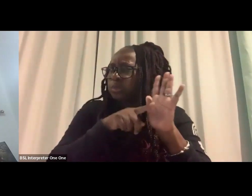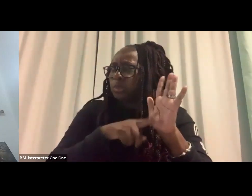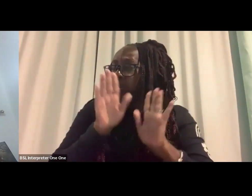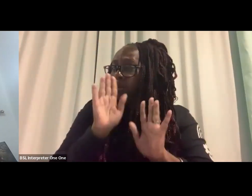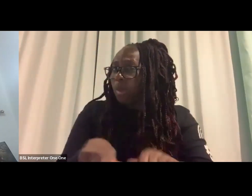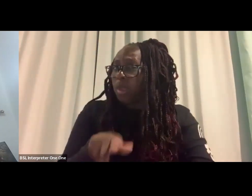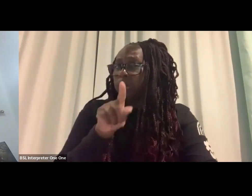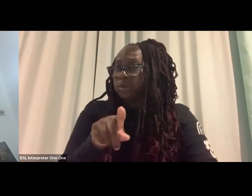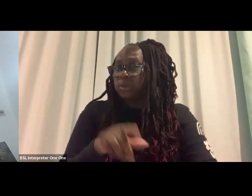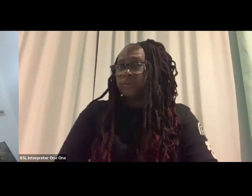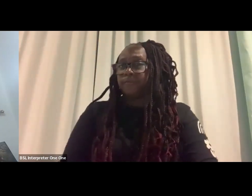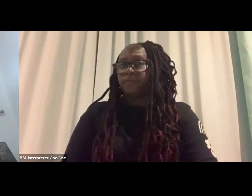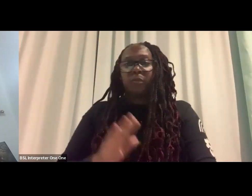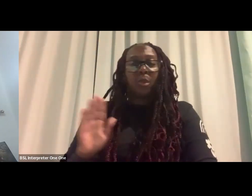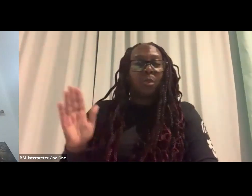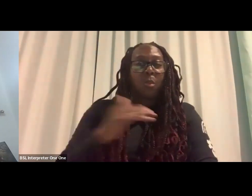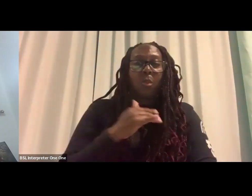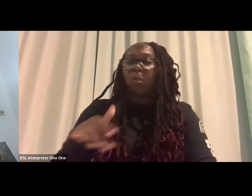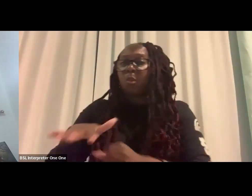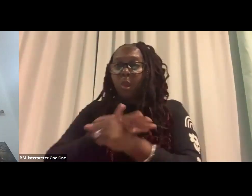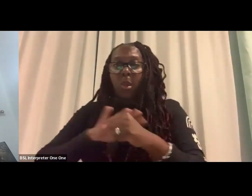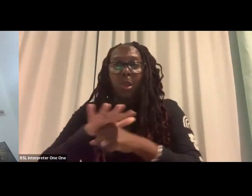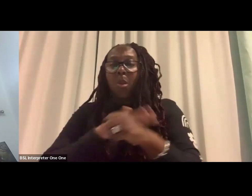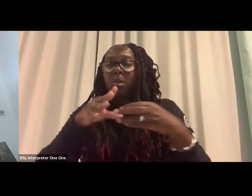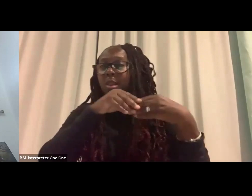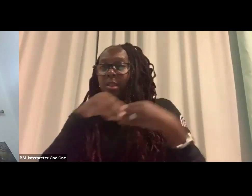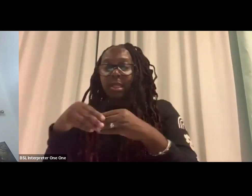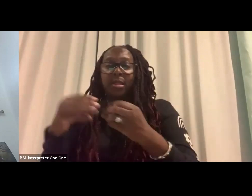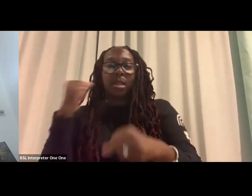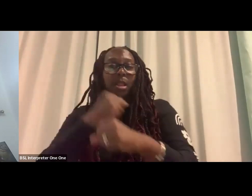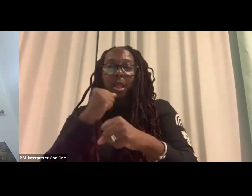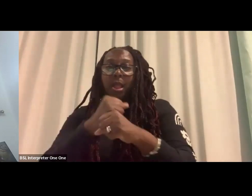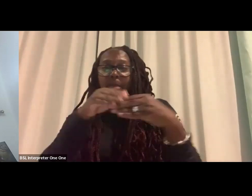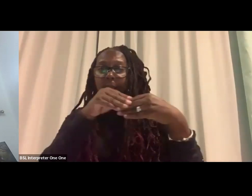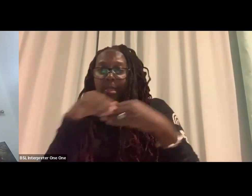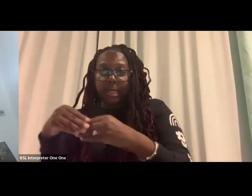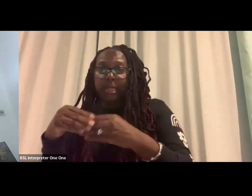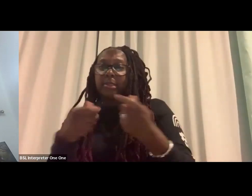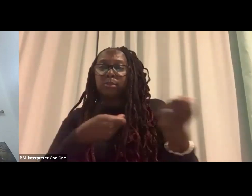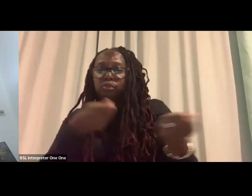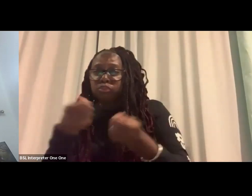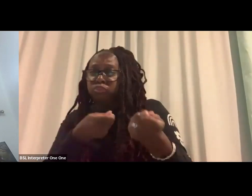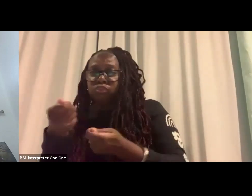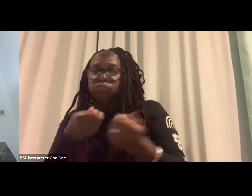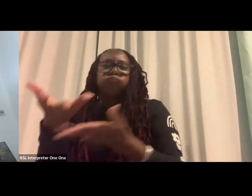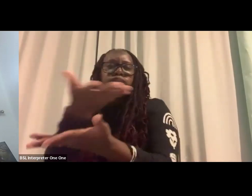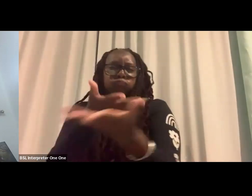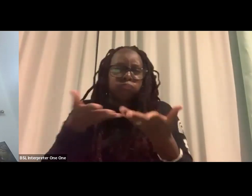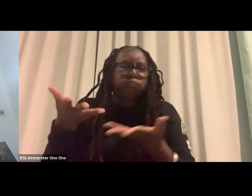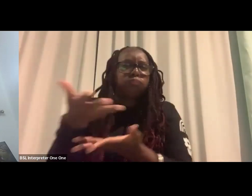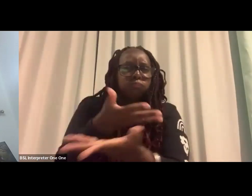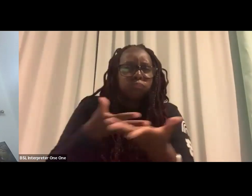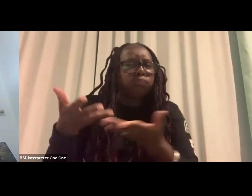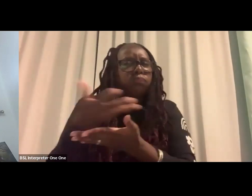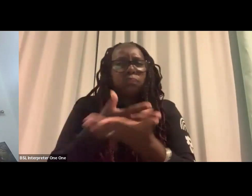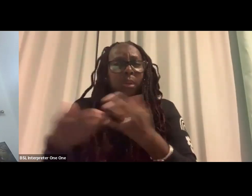also have all the local leaders and the government leaders at the district level discussing over their